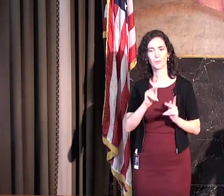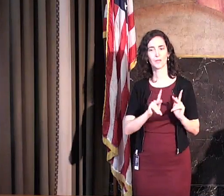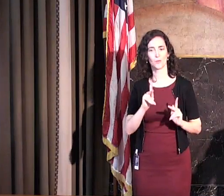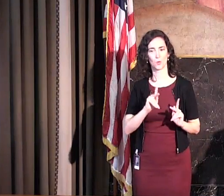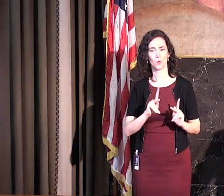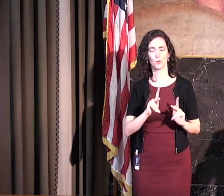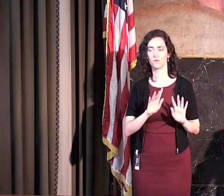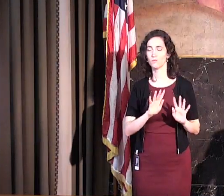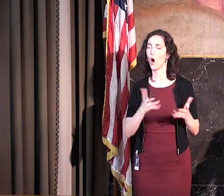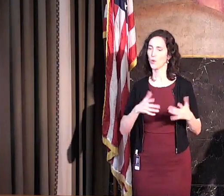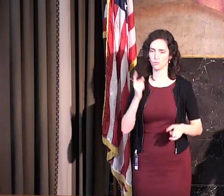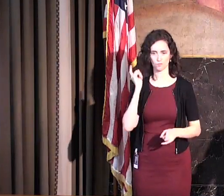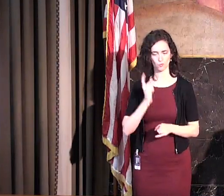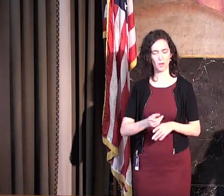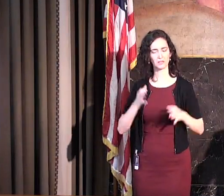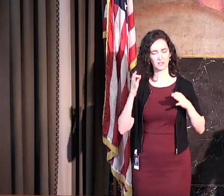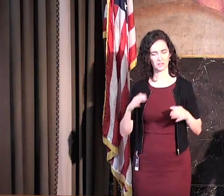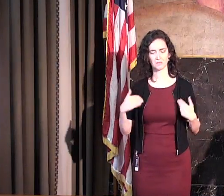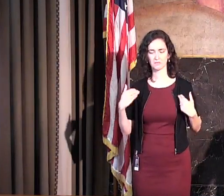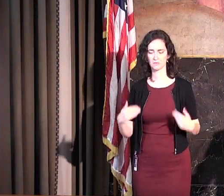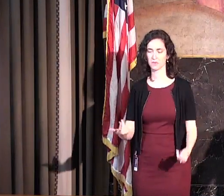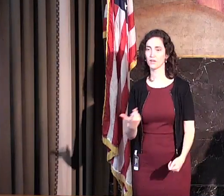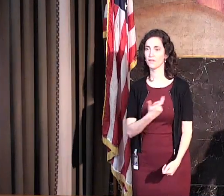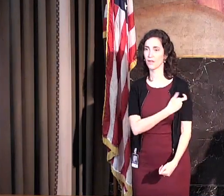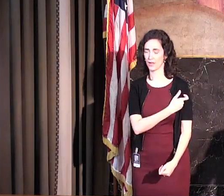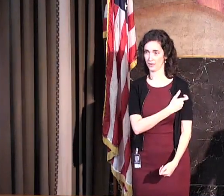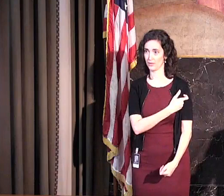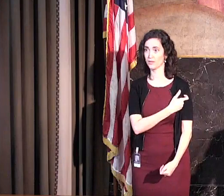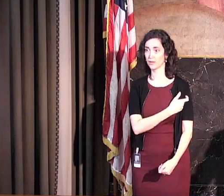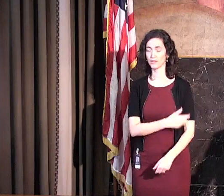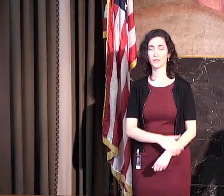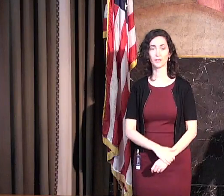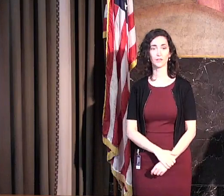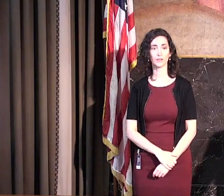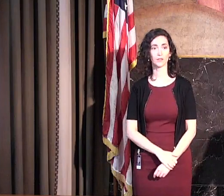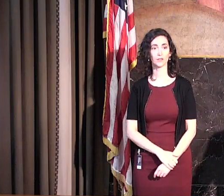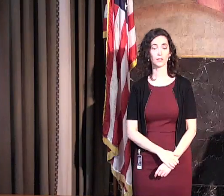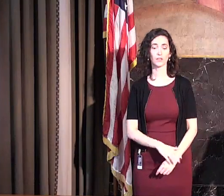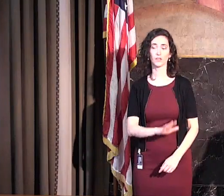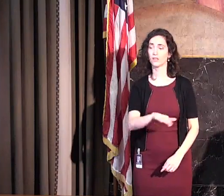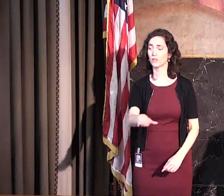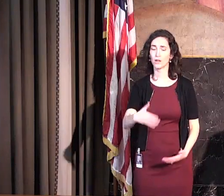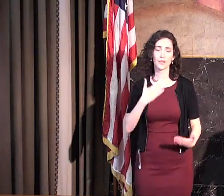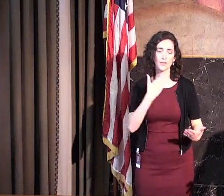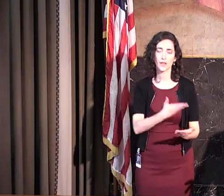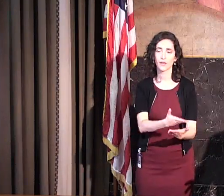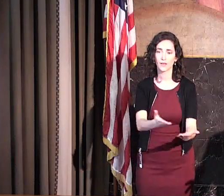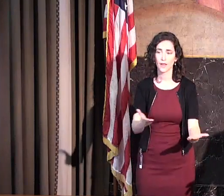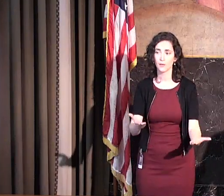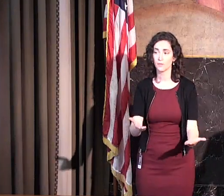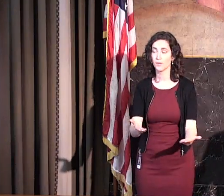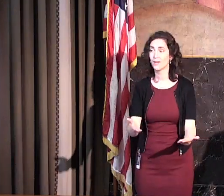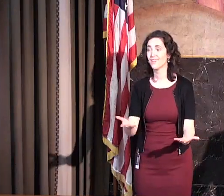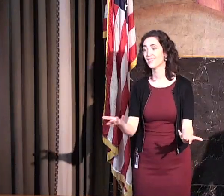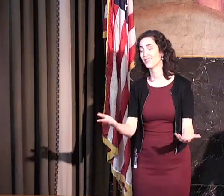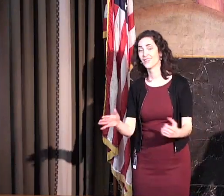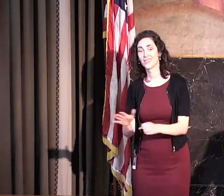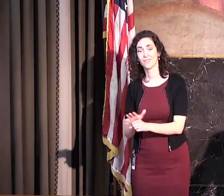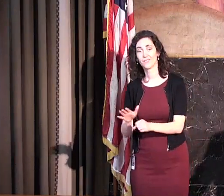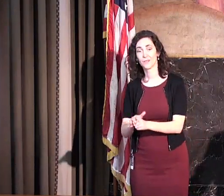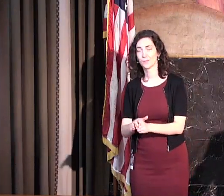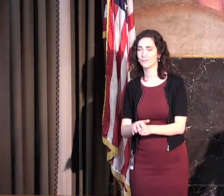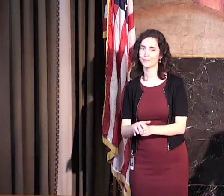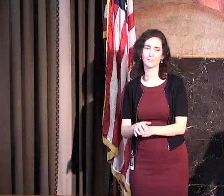made the right decision to be vaccinated. And I thank them, but it's not enough. So